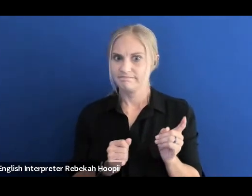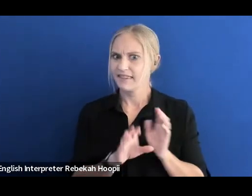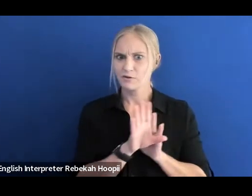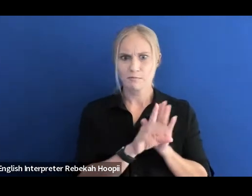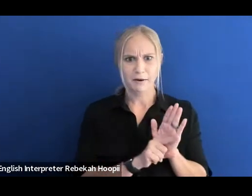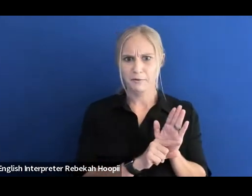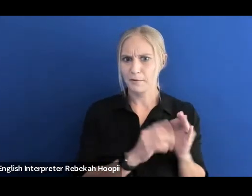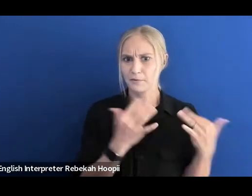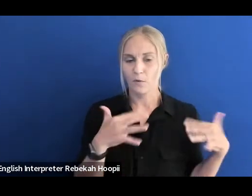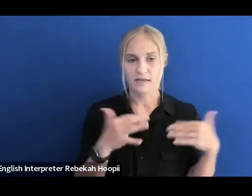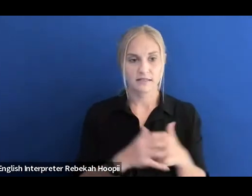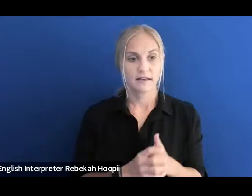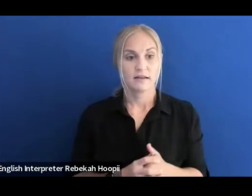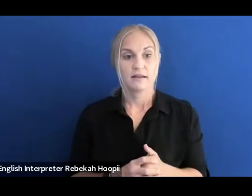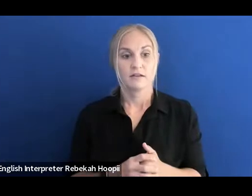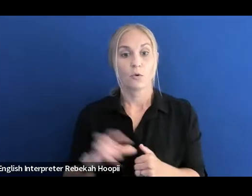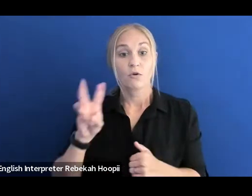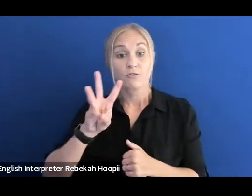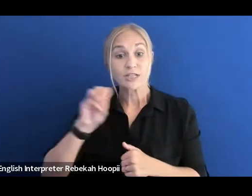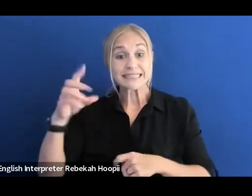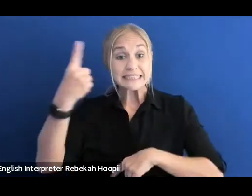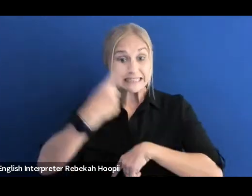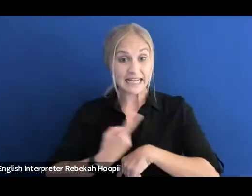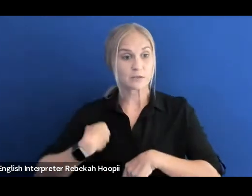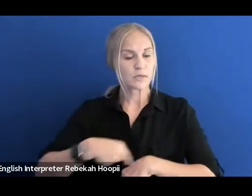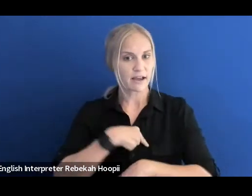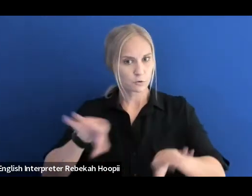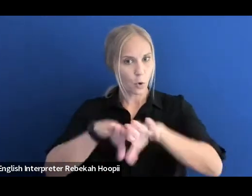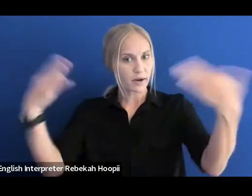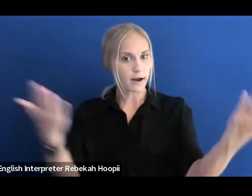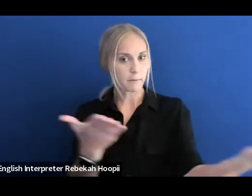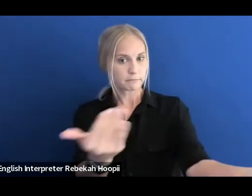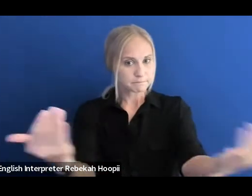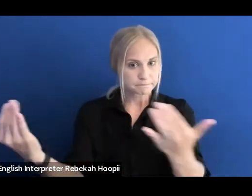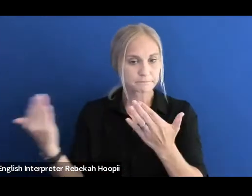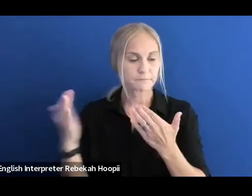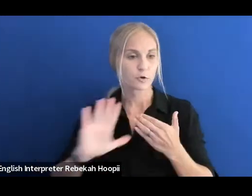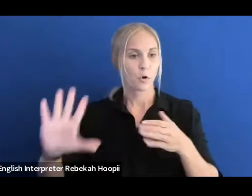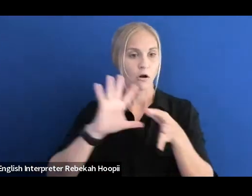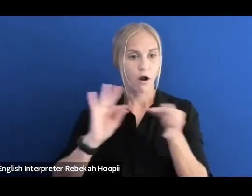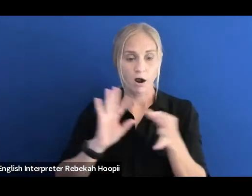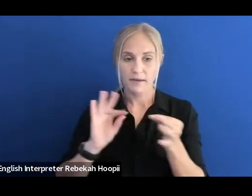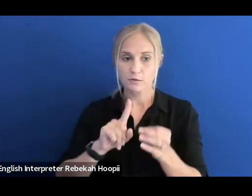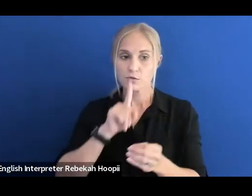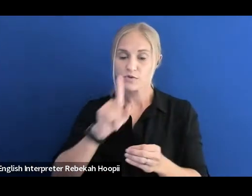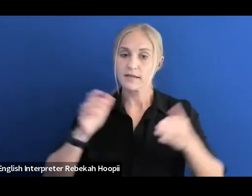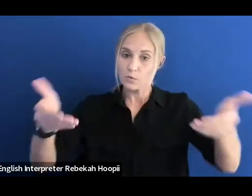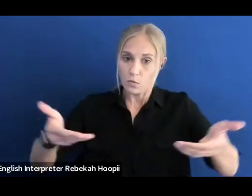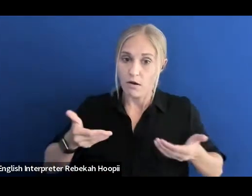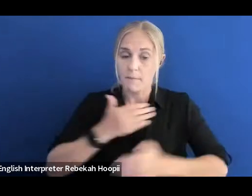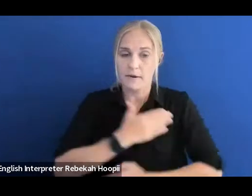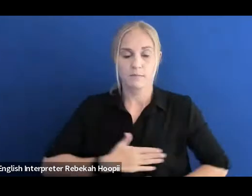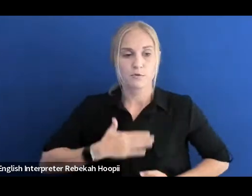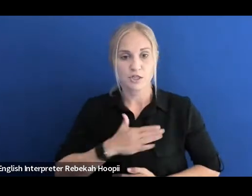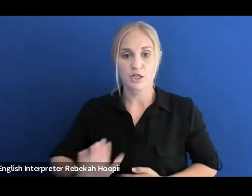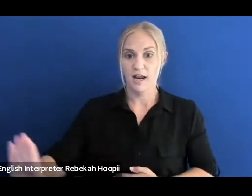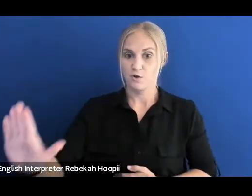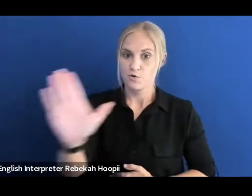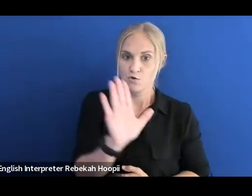I'm going to ask them for a 60-day public comment period. And we very much welcome and appreciate your